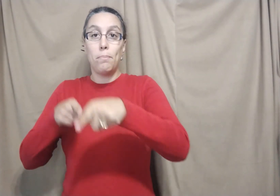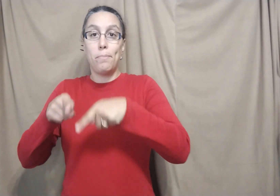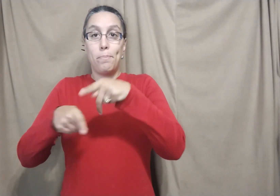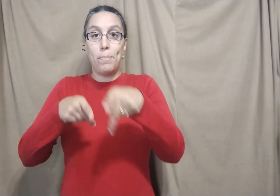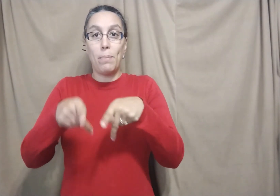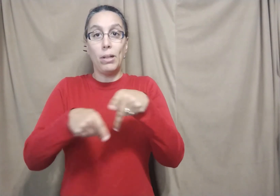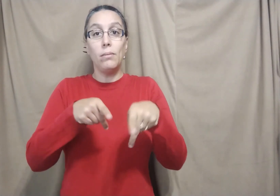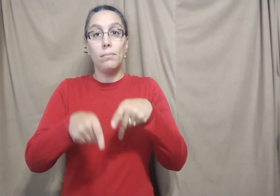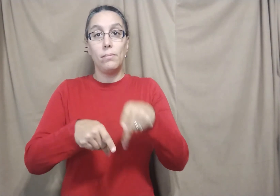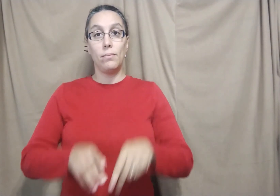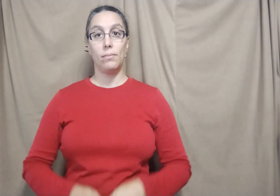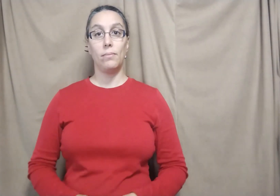people,